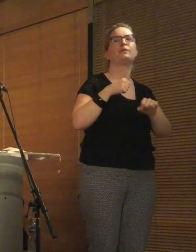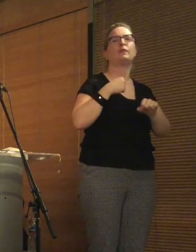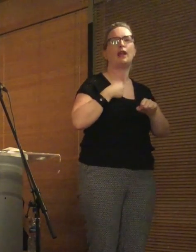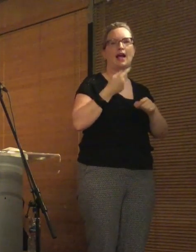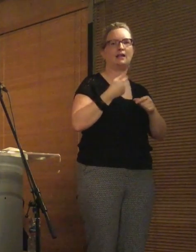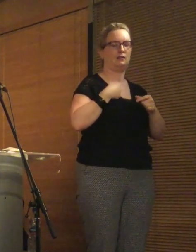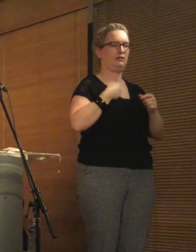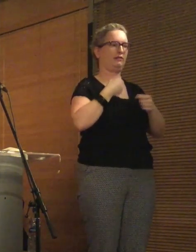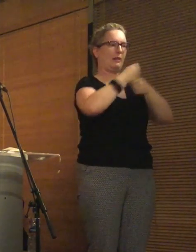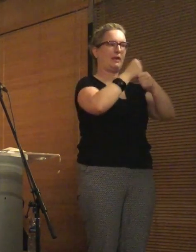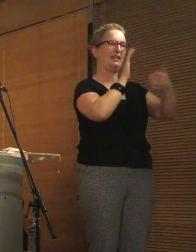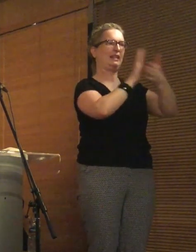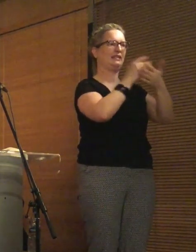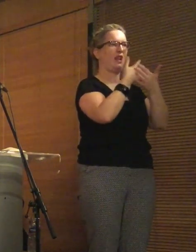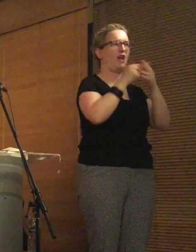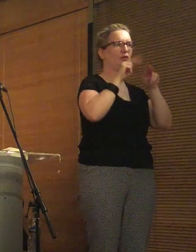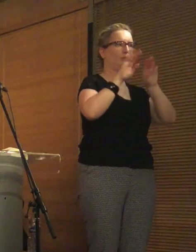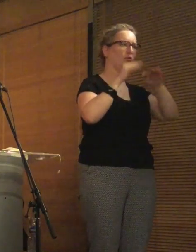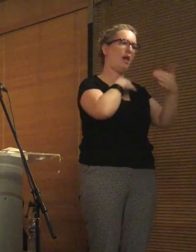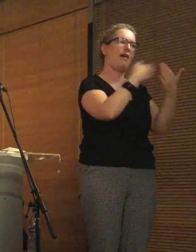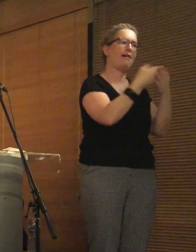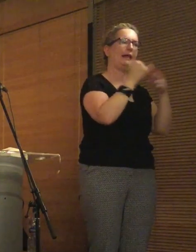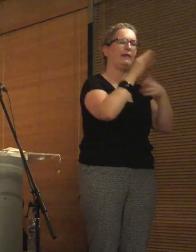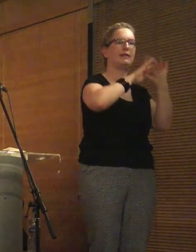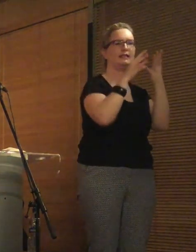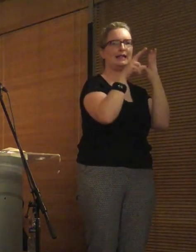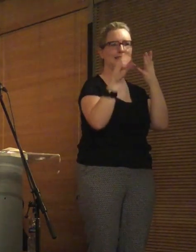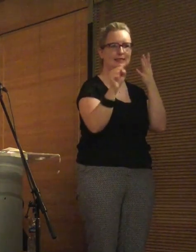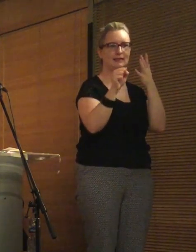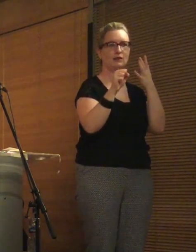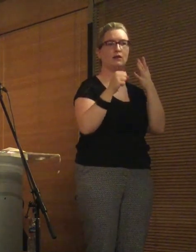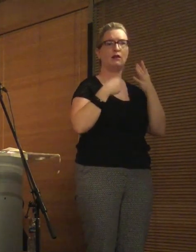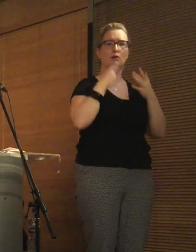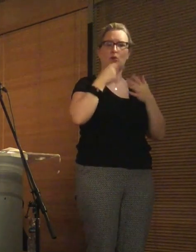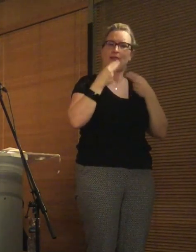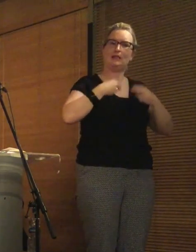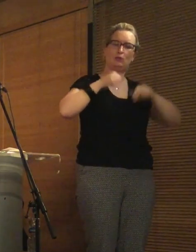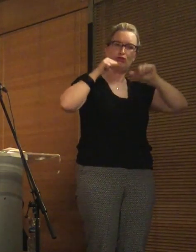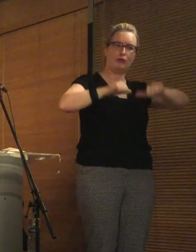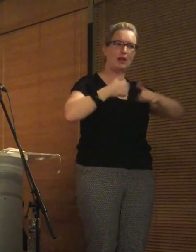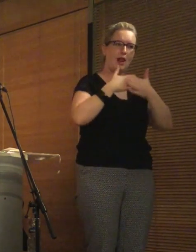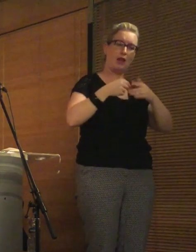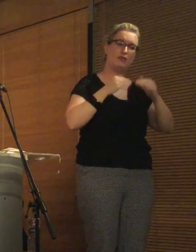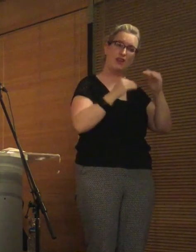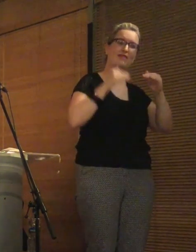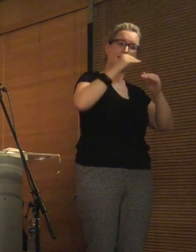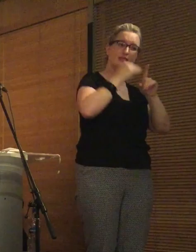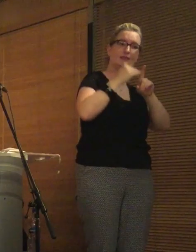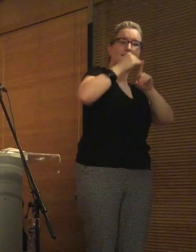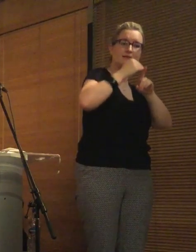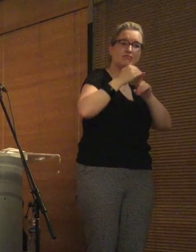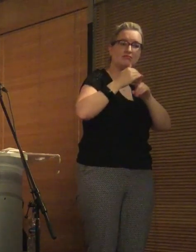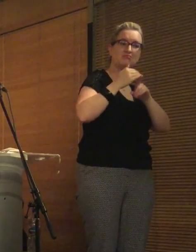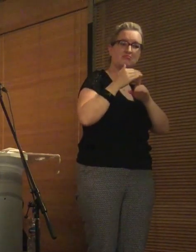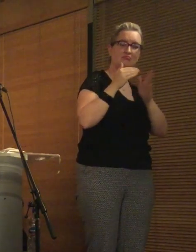the 80s. And on reflecting on these articles, one has to agree that there has been advances made and that there